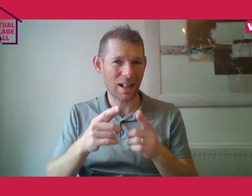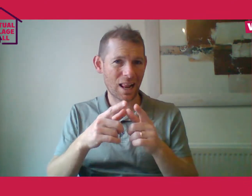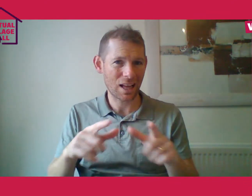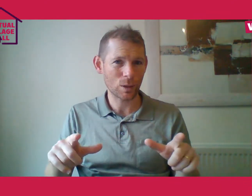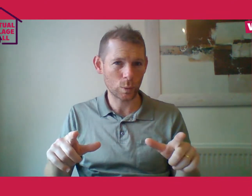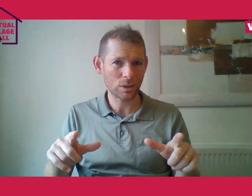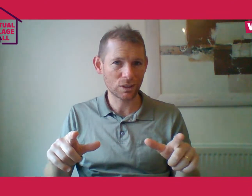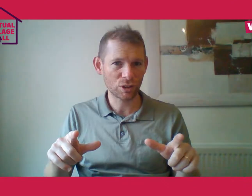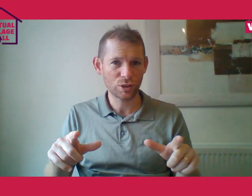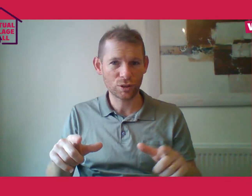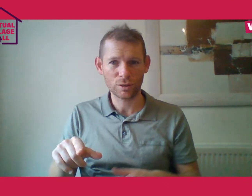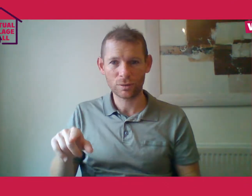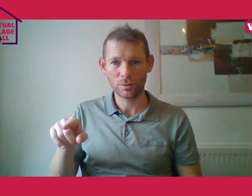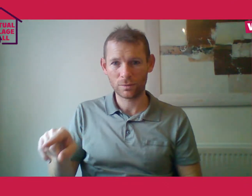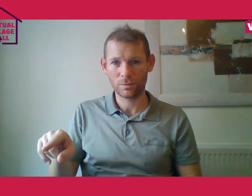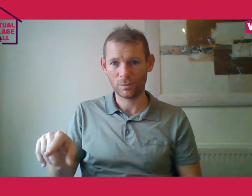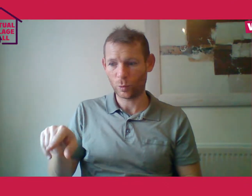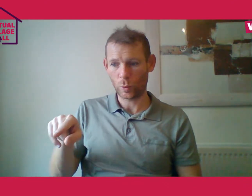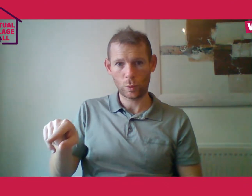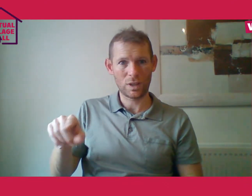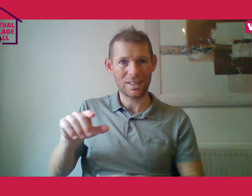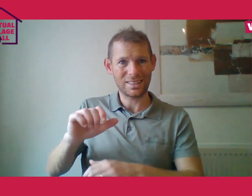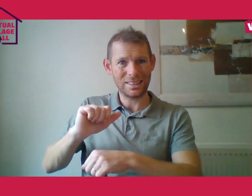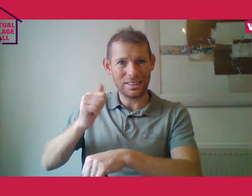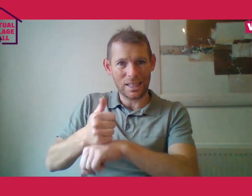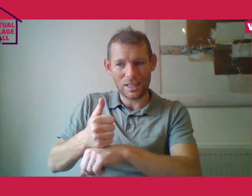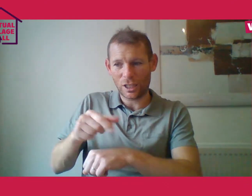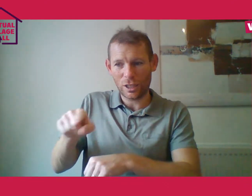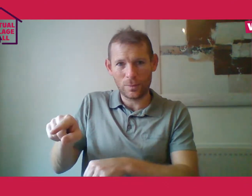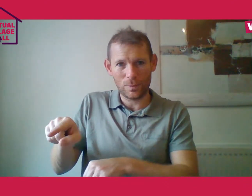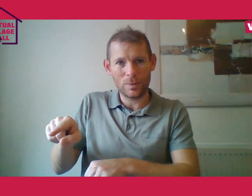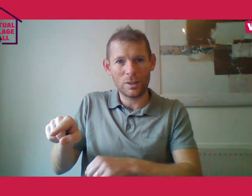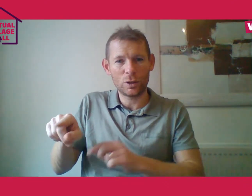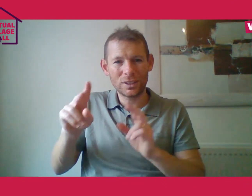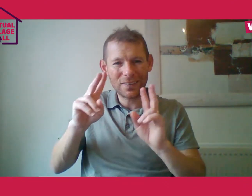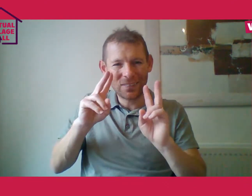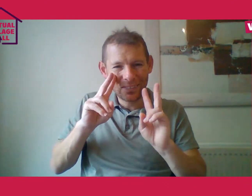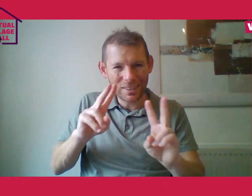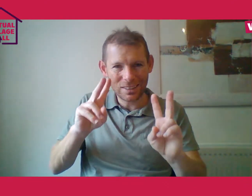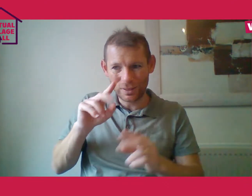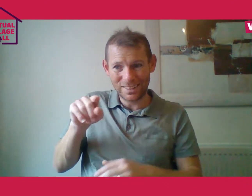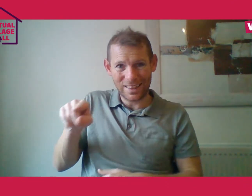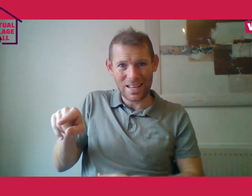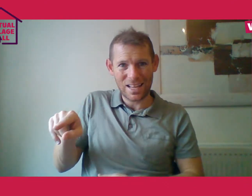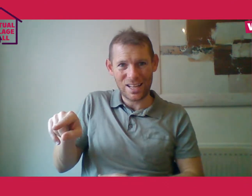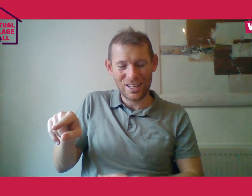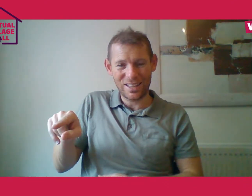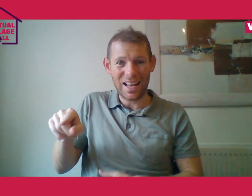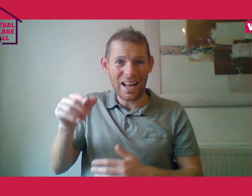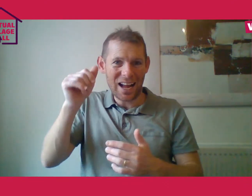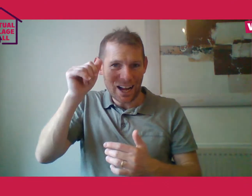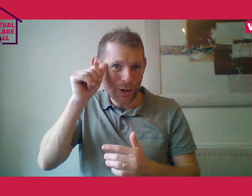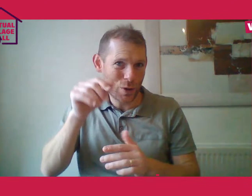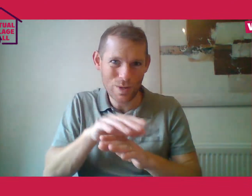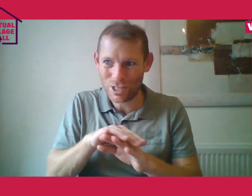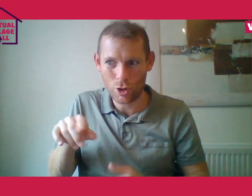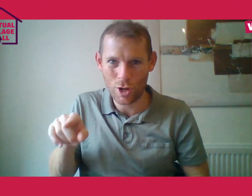up. And that's very much part of the language. So you can see that I'm referring back to the same place again where I've set him up